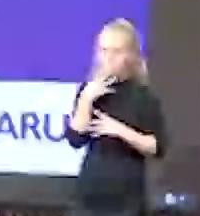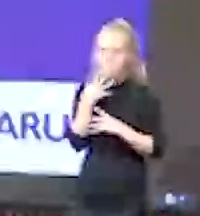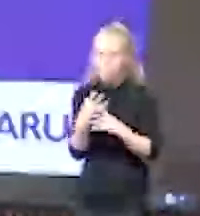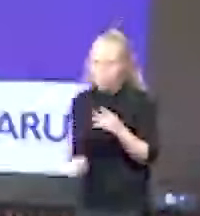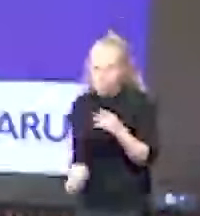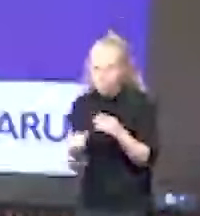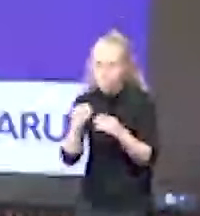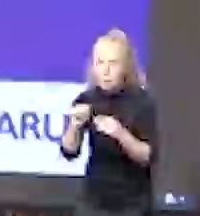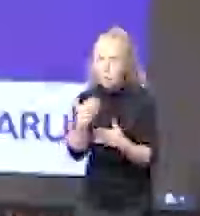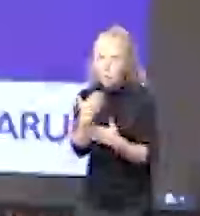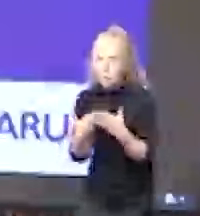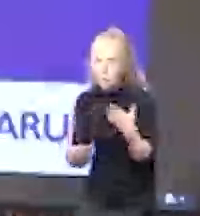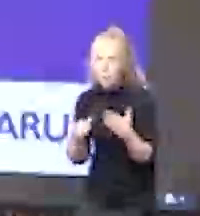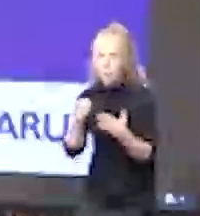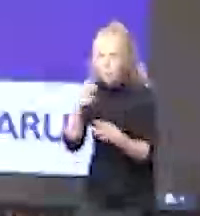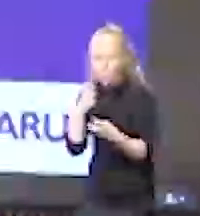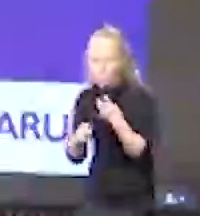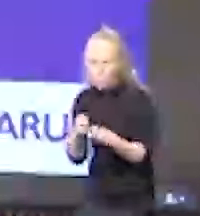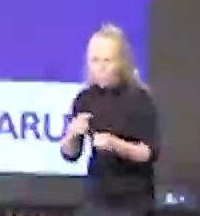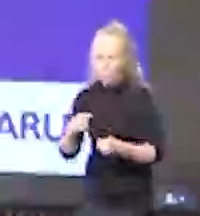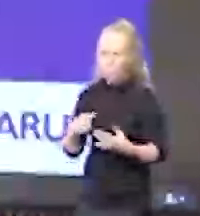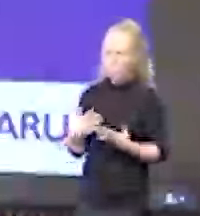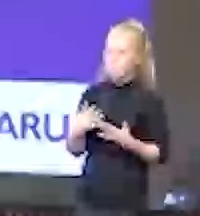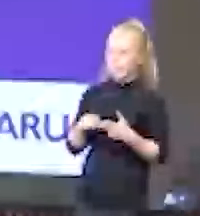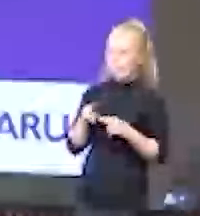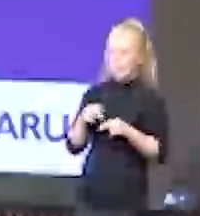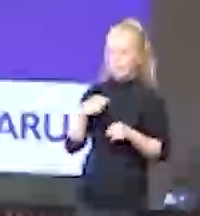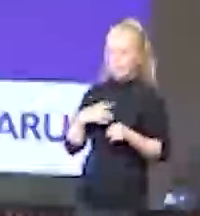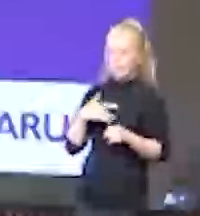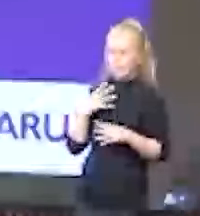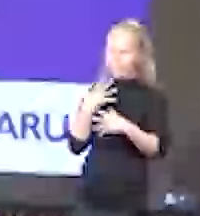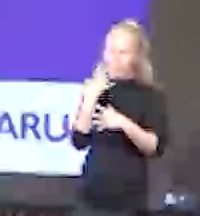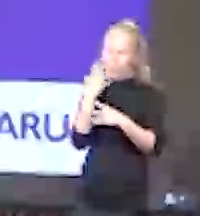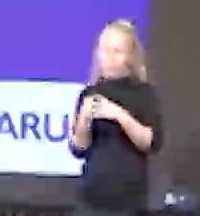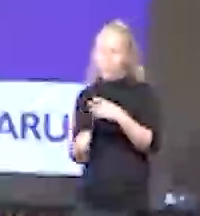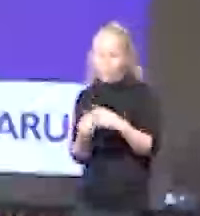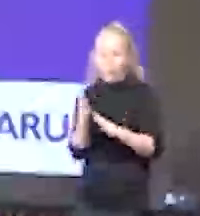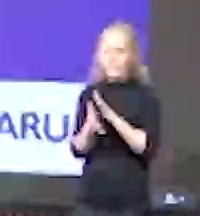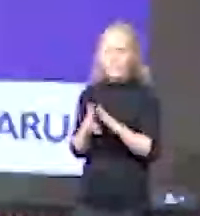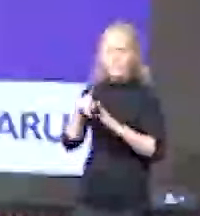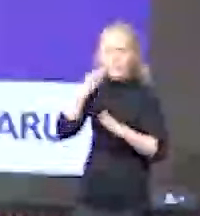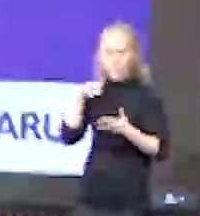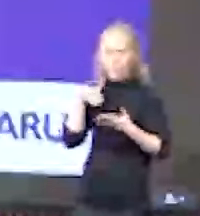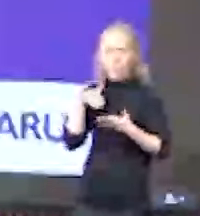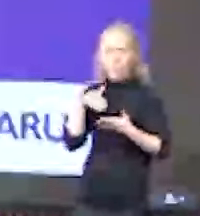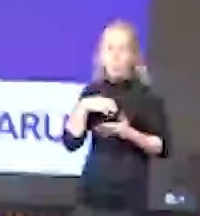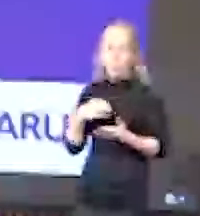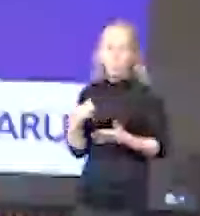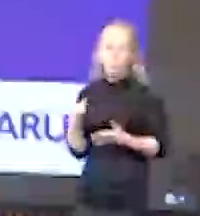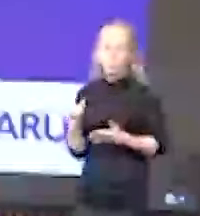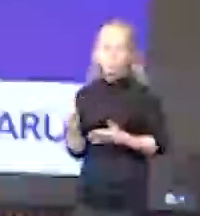is that you're talking about, make them understand at a very personal level and at a system level what it is